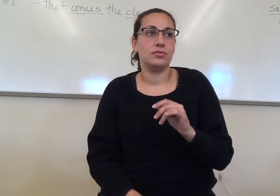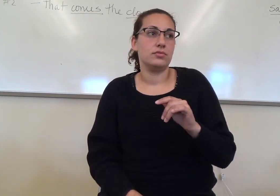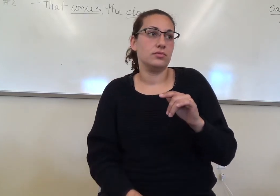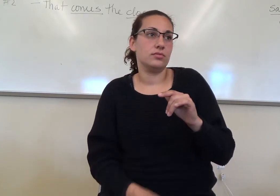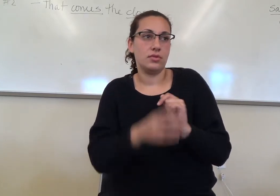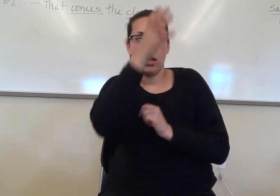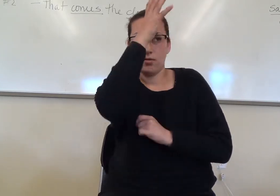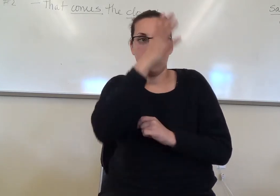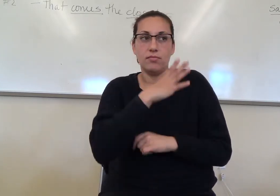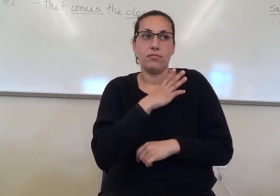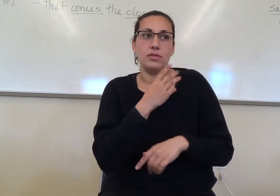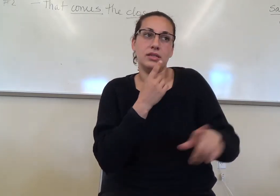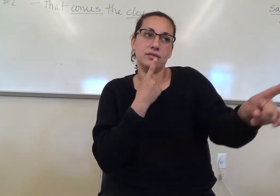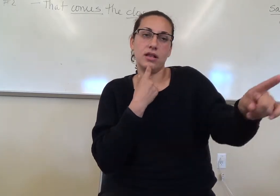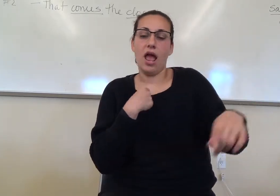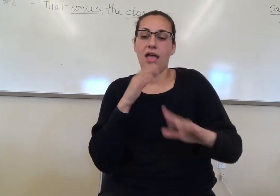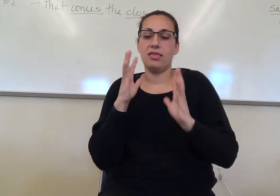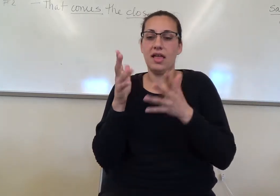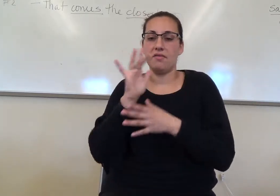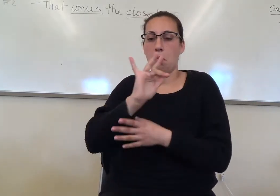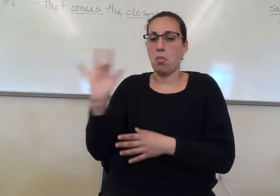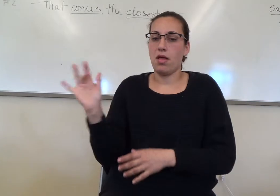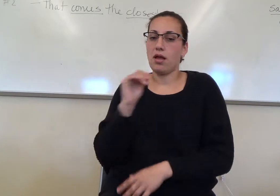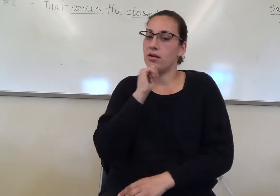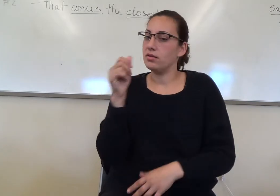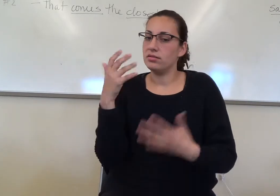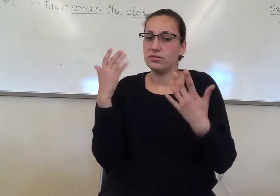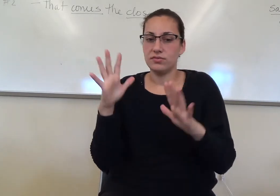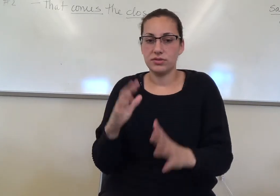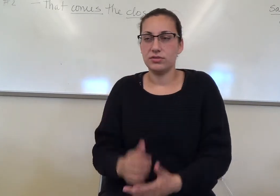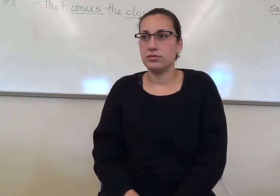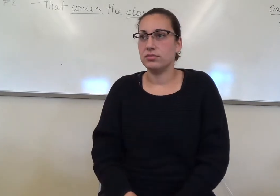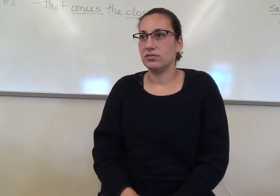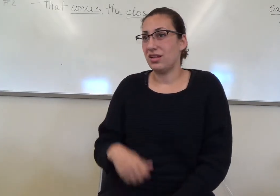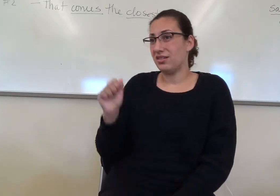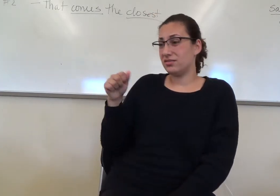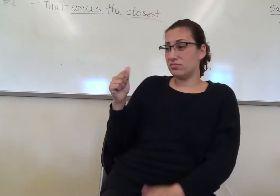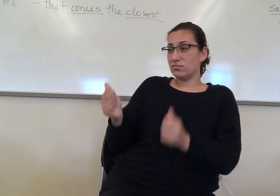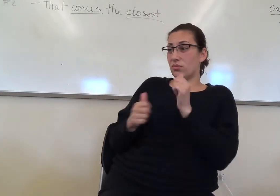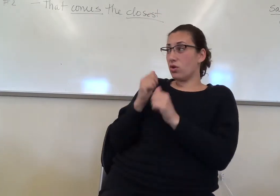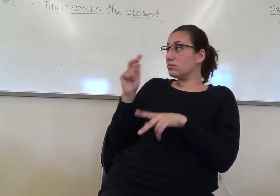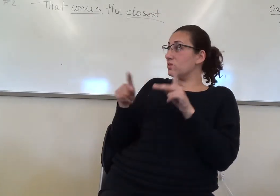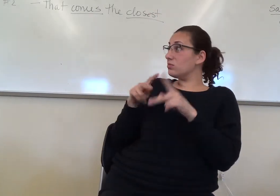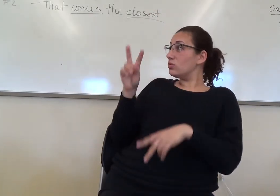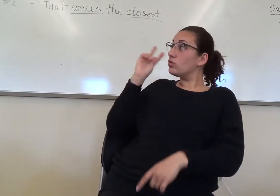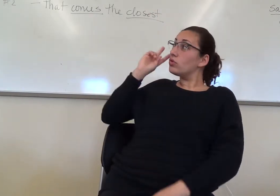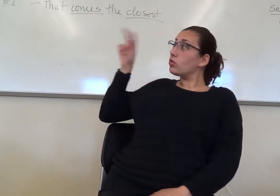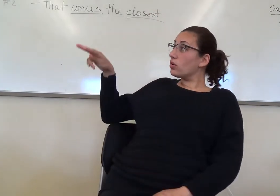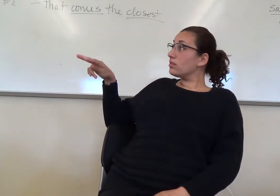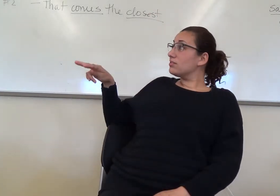yeah, this, this is another one of those that everybody gets to this one and they just think, what is she giving us now?